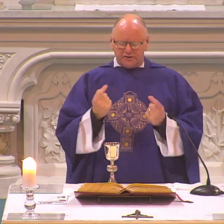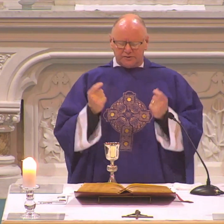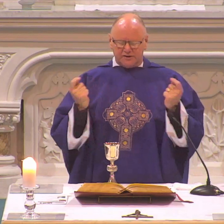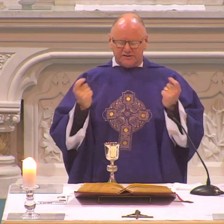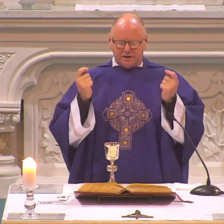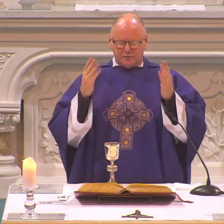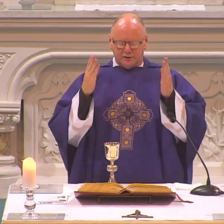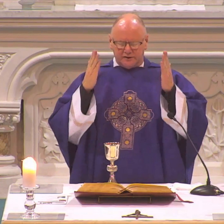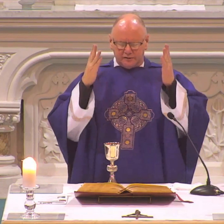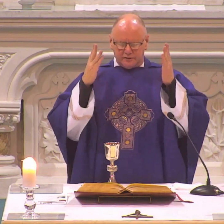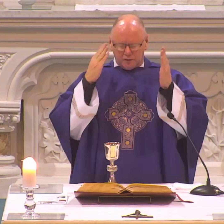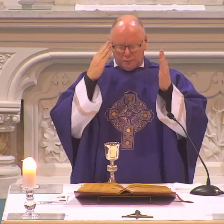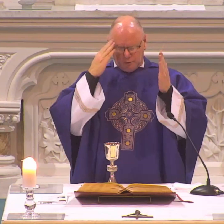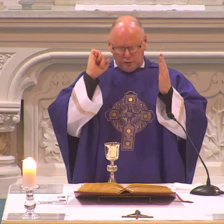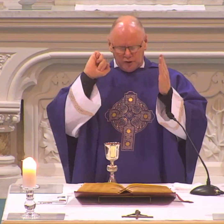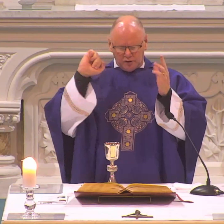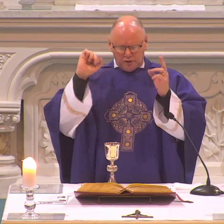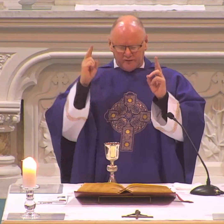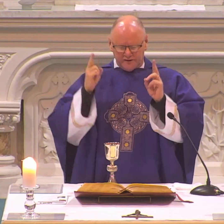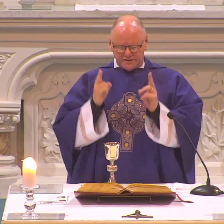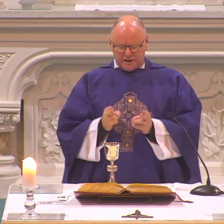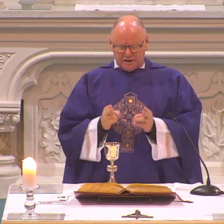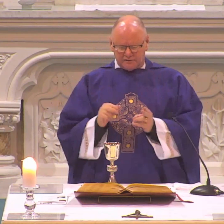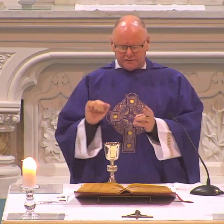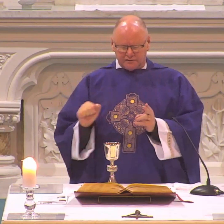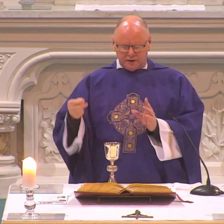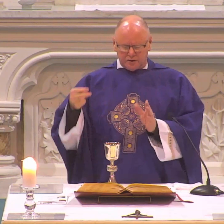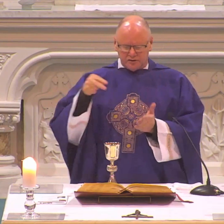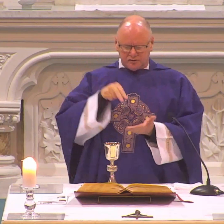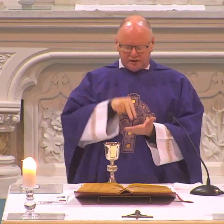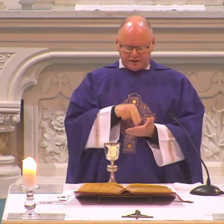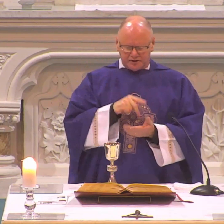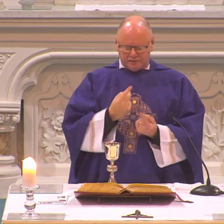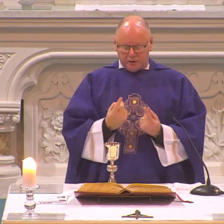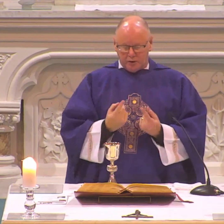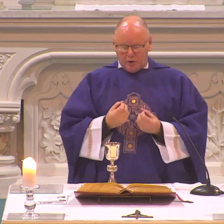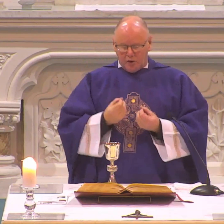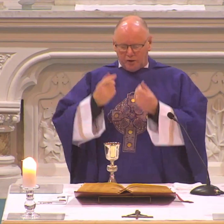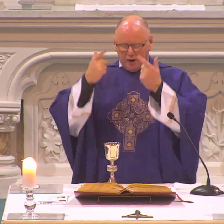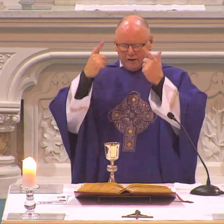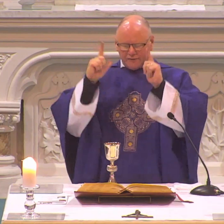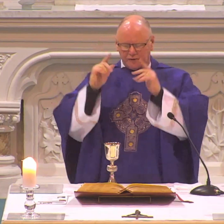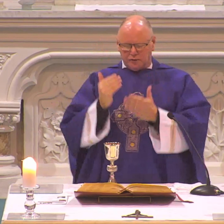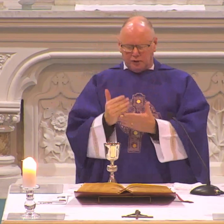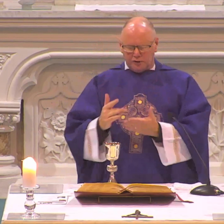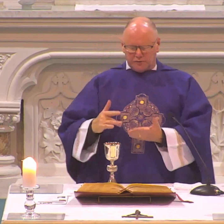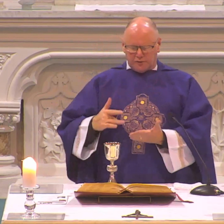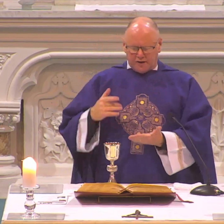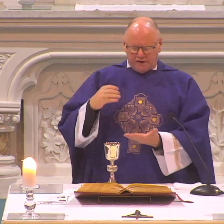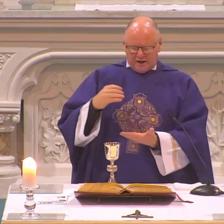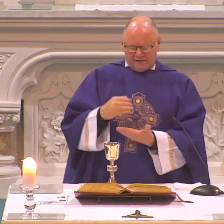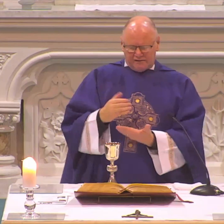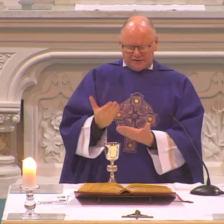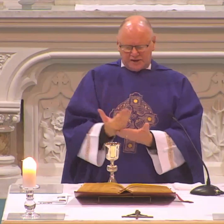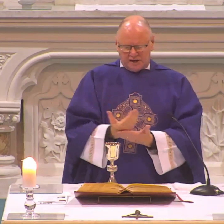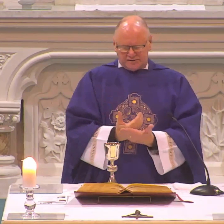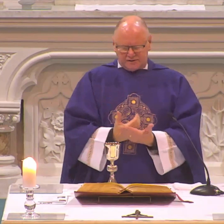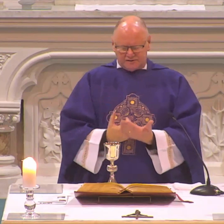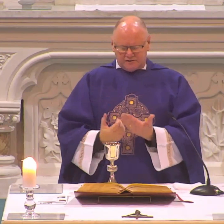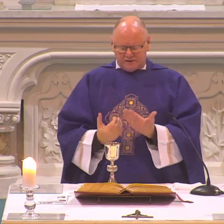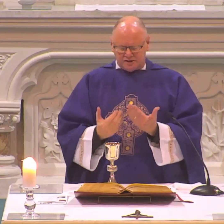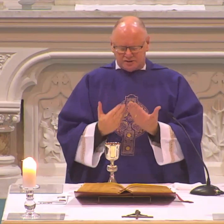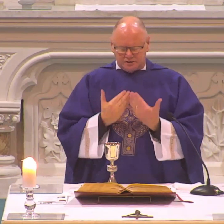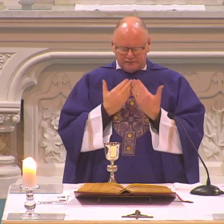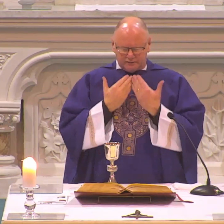Therefore, as we celebrate the memorial of his death and resurrection, we offer you, Lord, the bread of life and the chalice